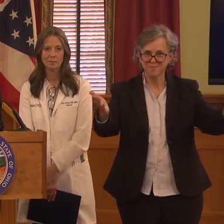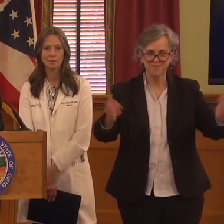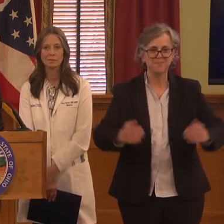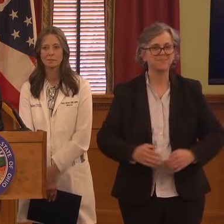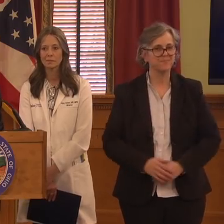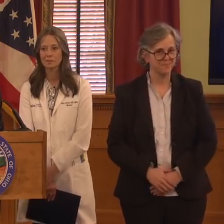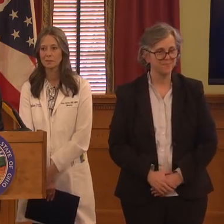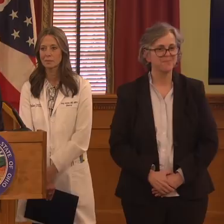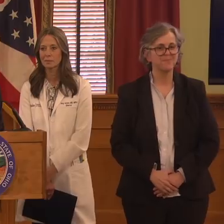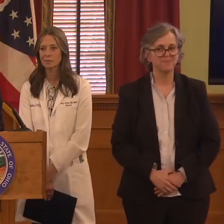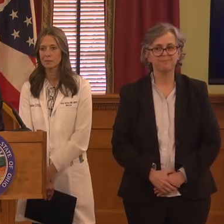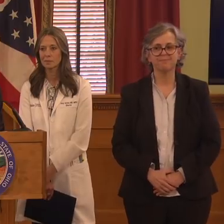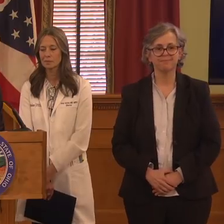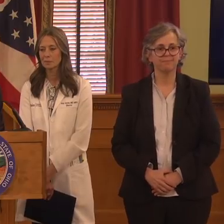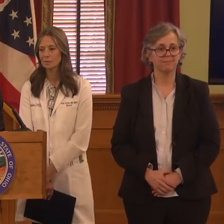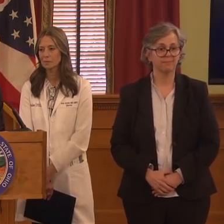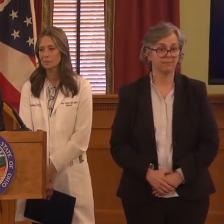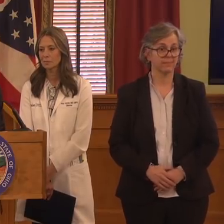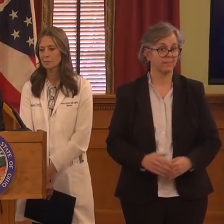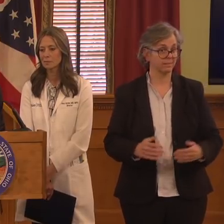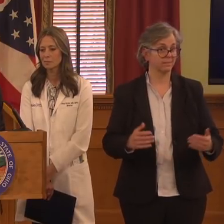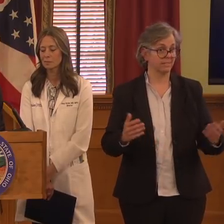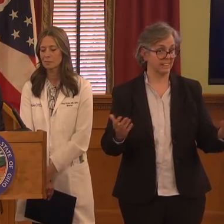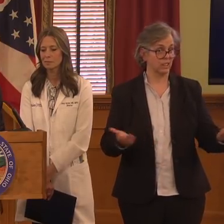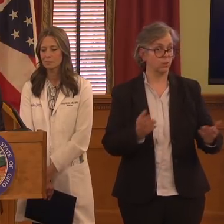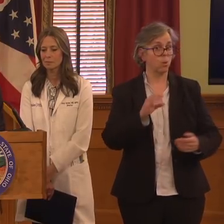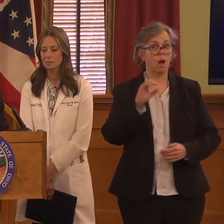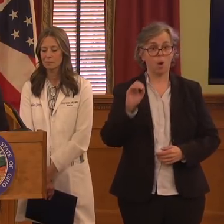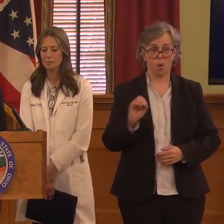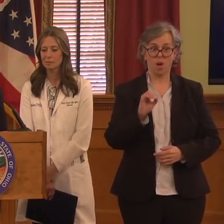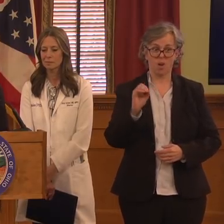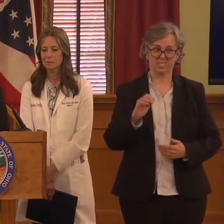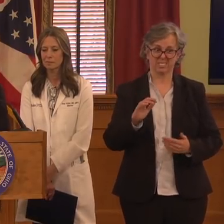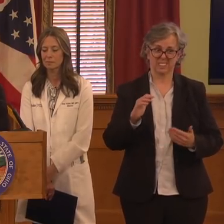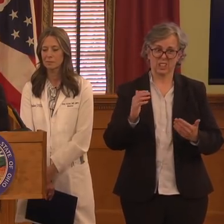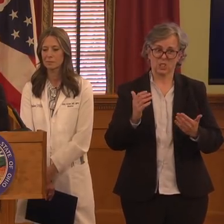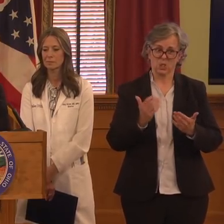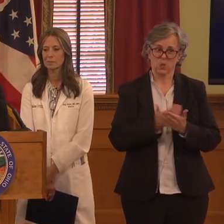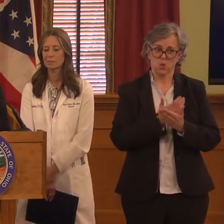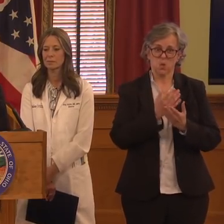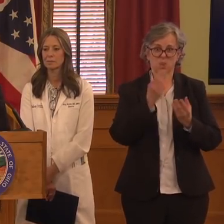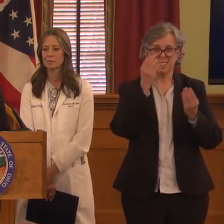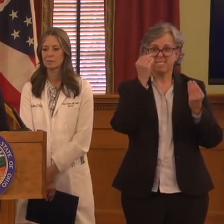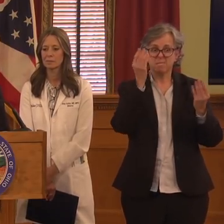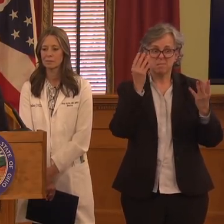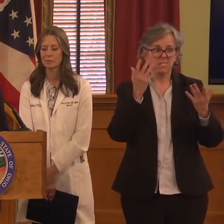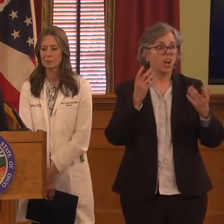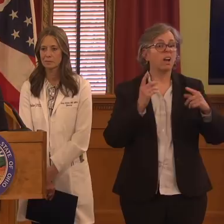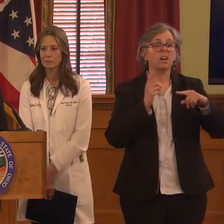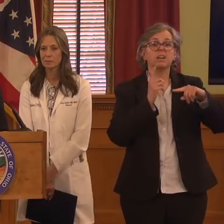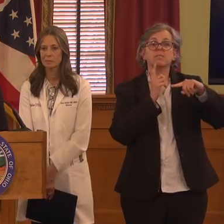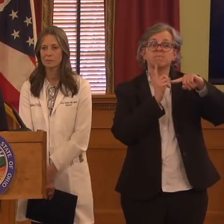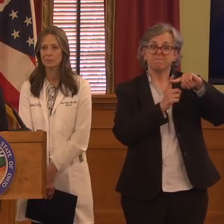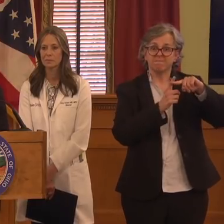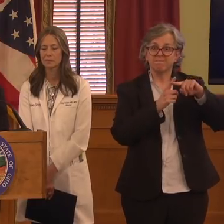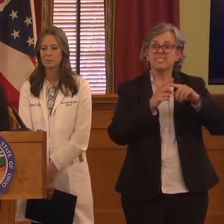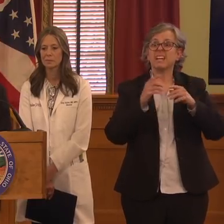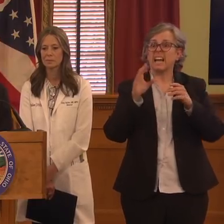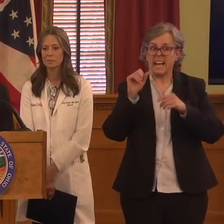We have in Ohio a new confirmed case, 55-year-old male from Trumbull